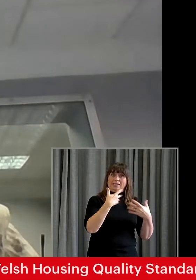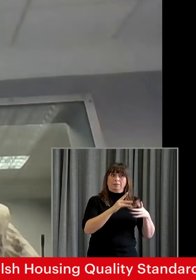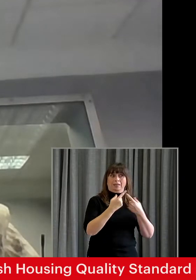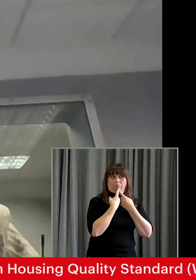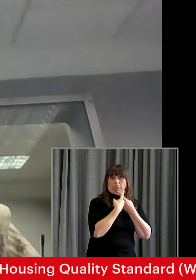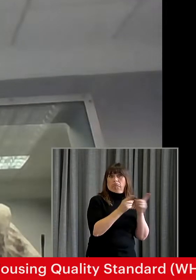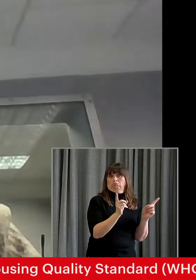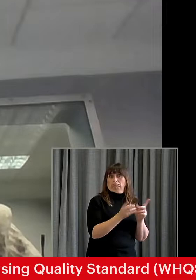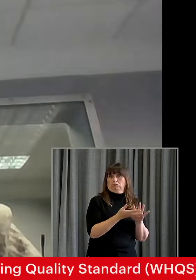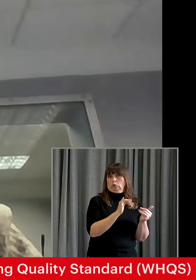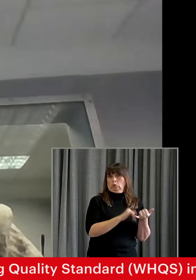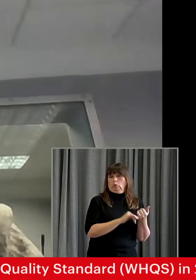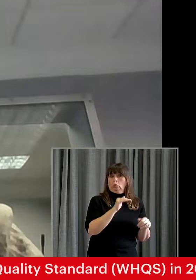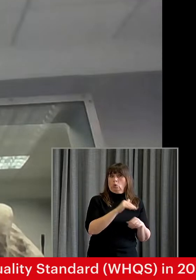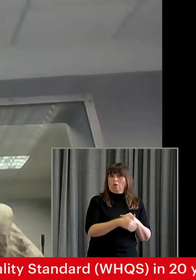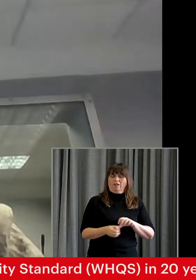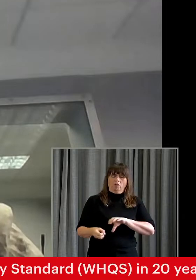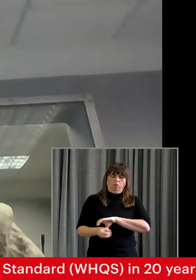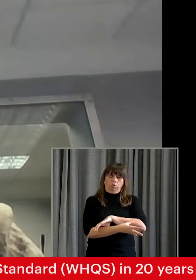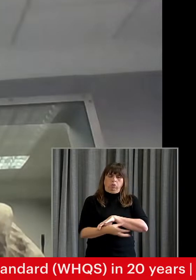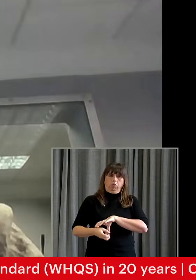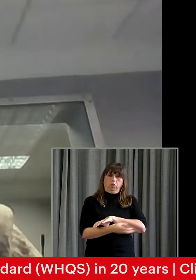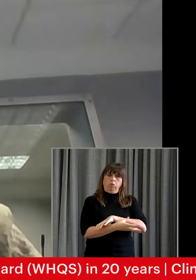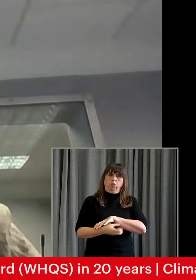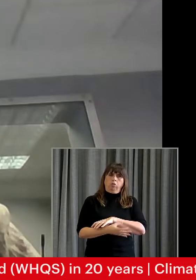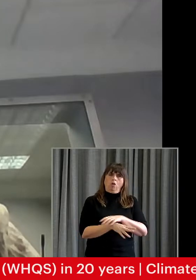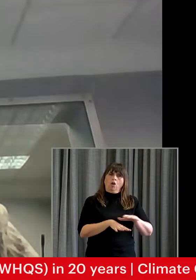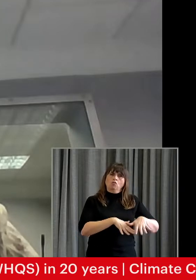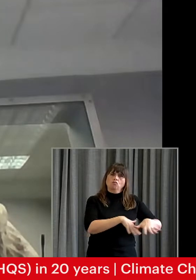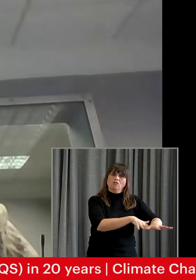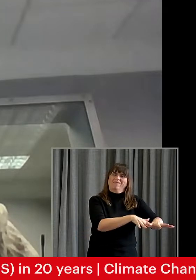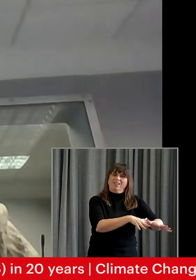on discharges into the River Tavy.